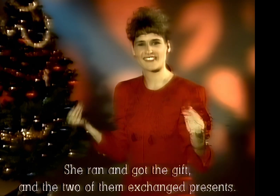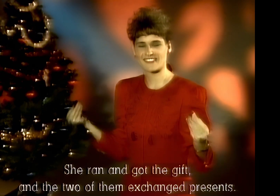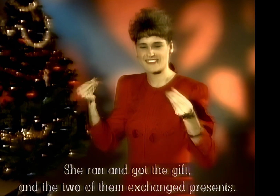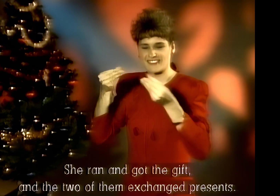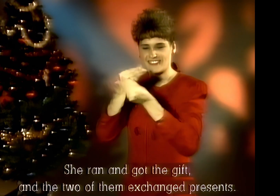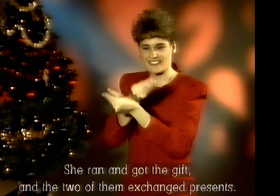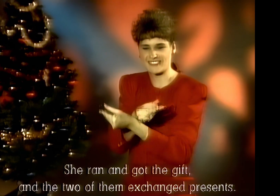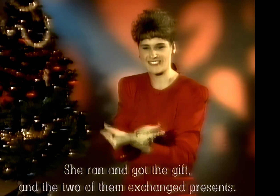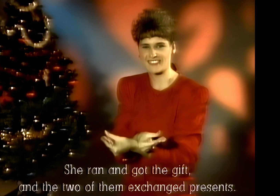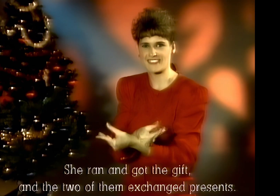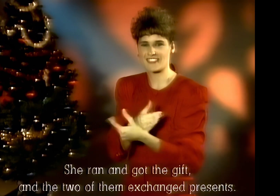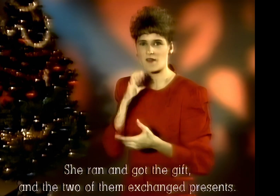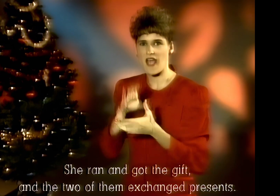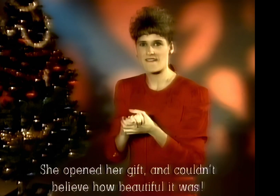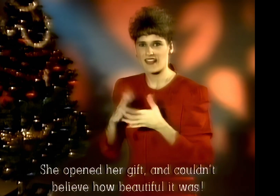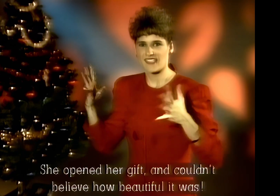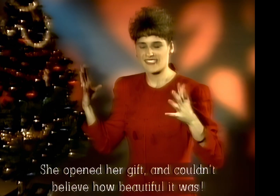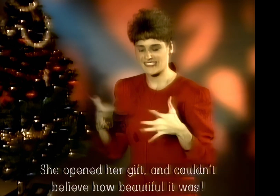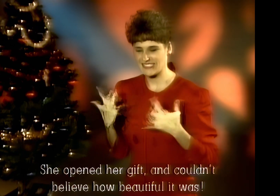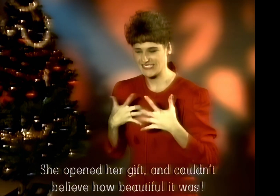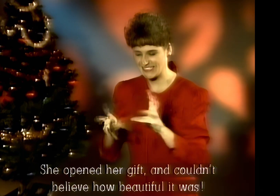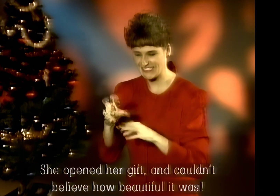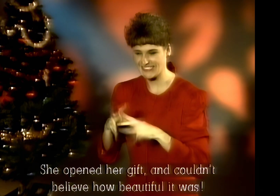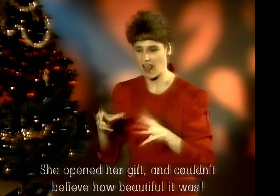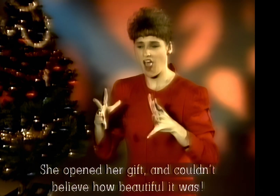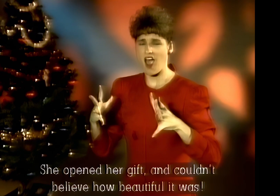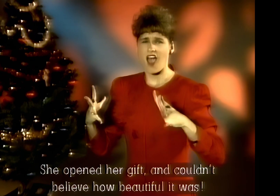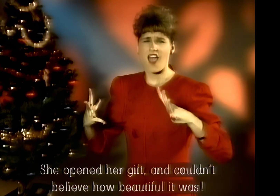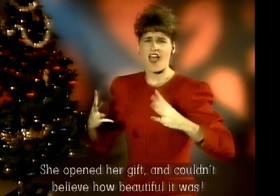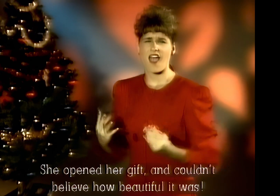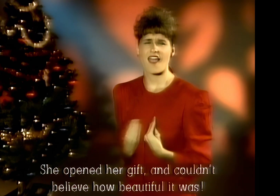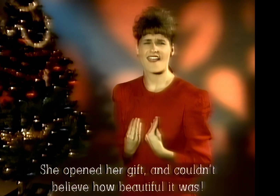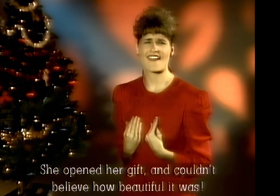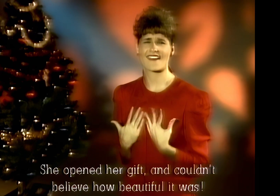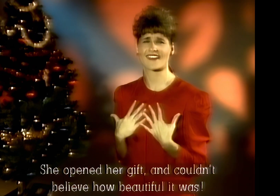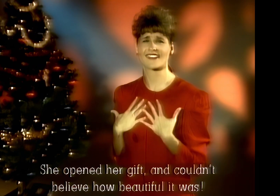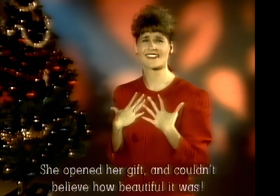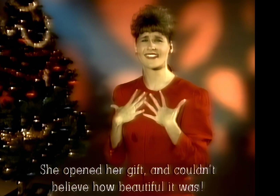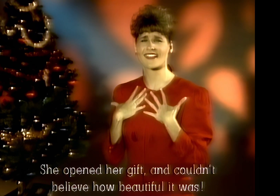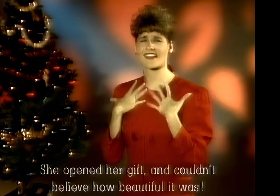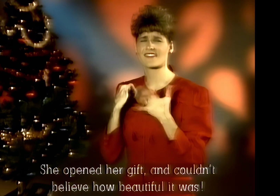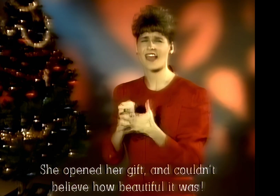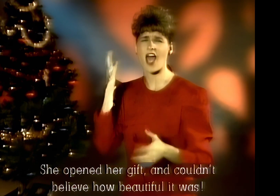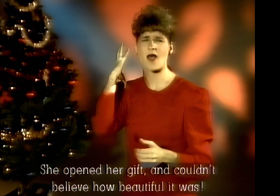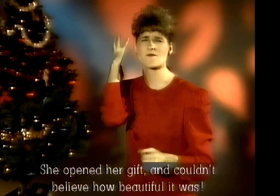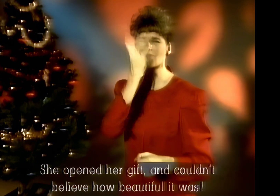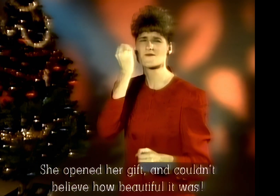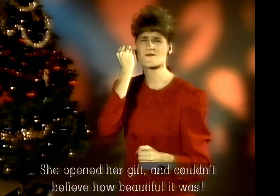she got the gift, and the two of them looked at each other lovingly and gave each other their presents. She opened her gift and, oh,